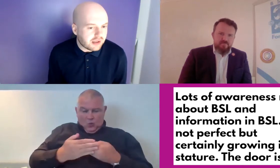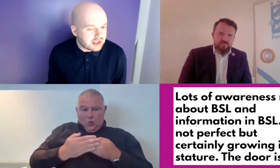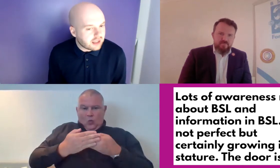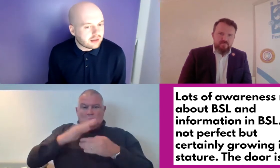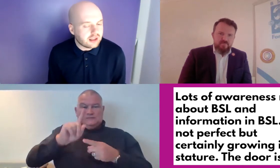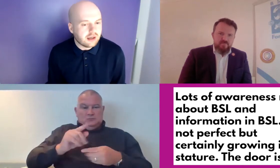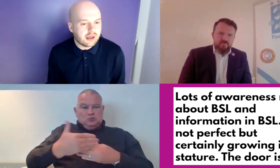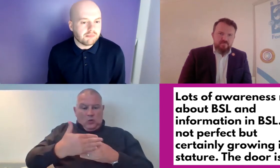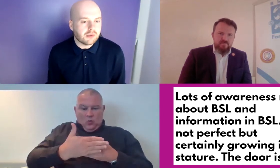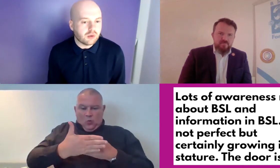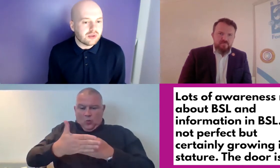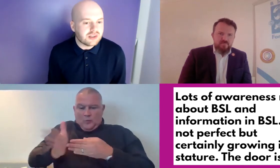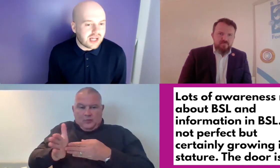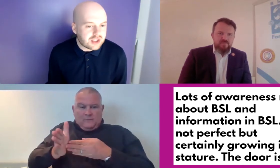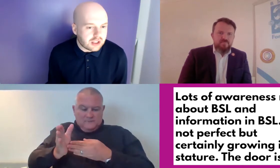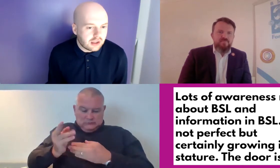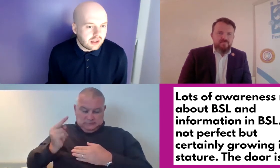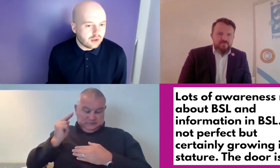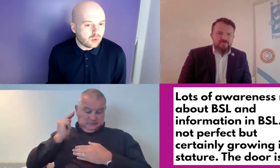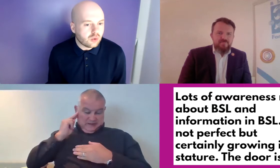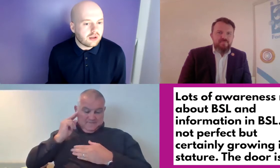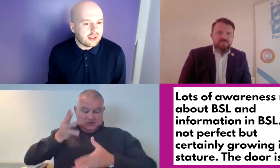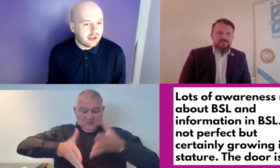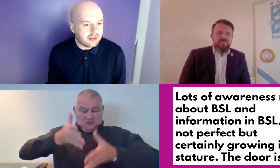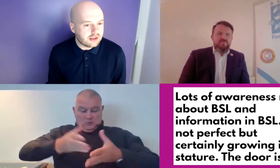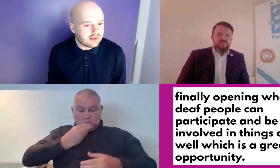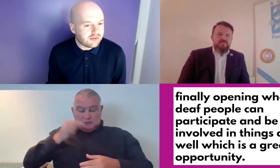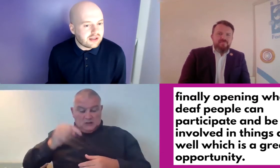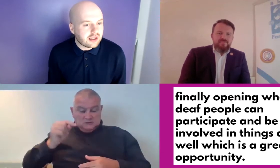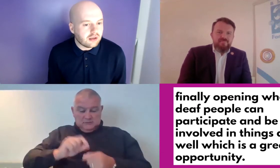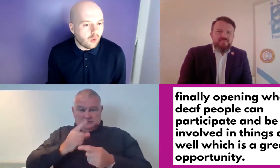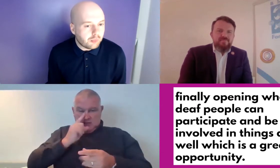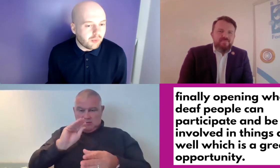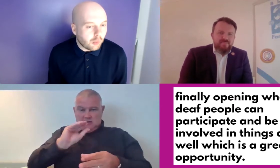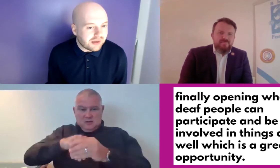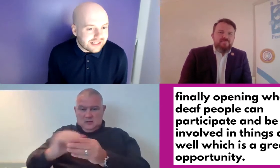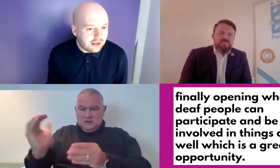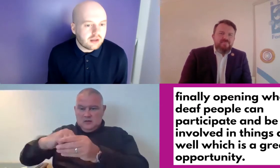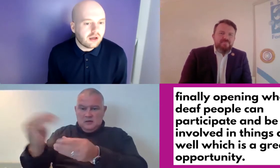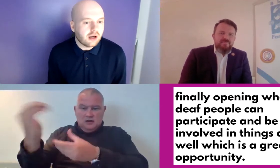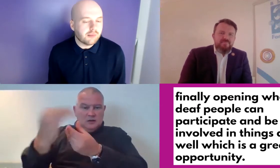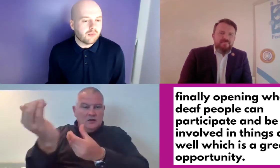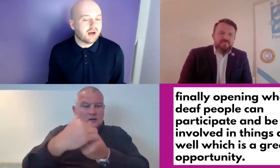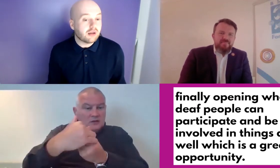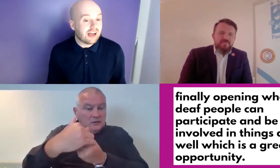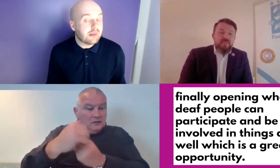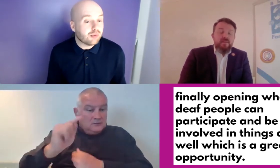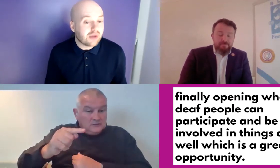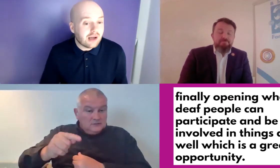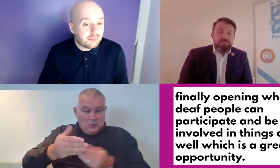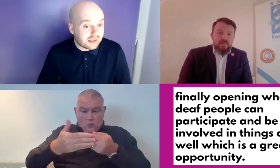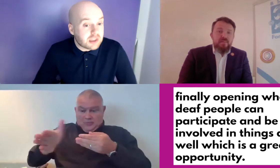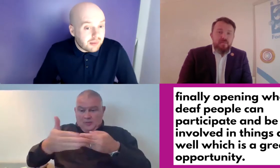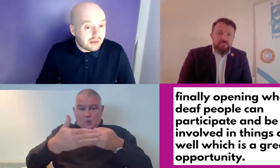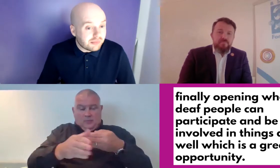perfect, but it's certainly grown in stature. The door is finally opening, where deaf people